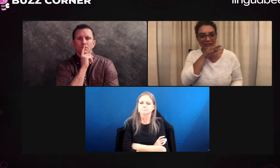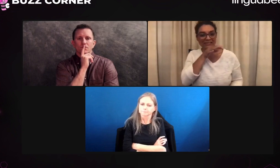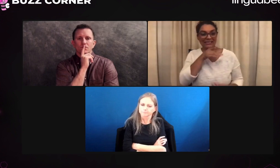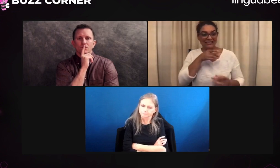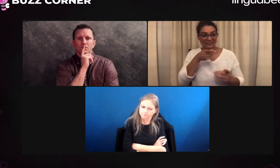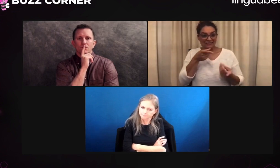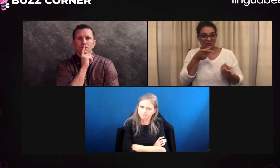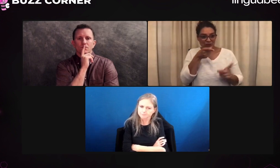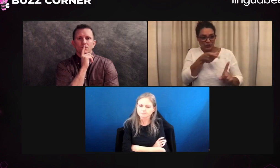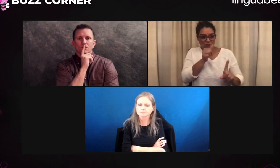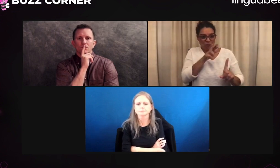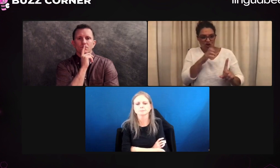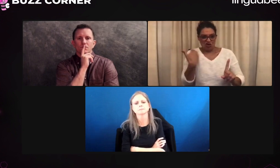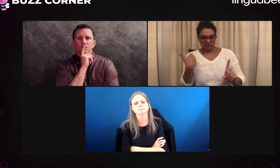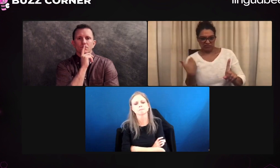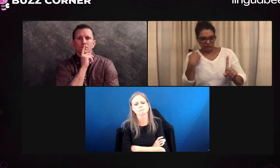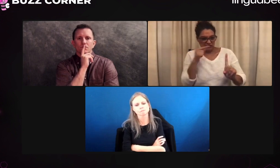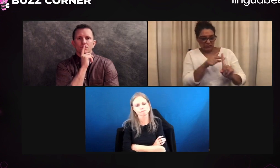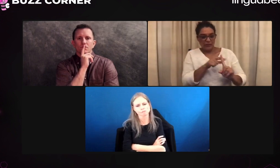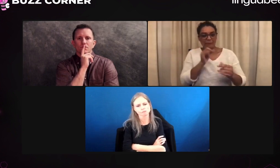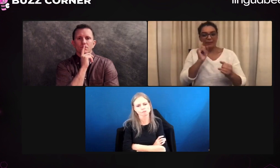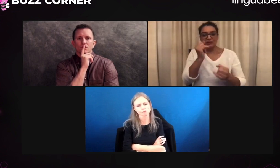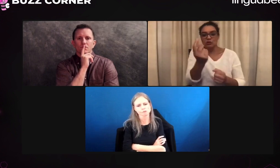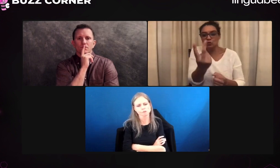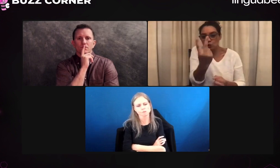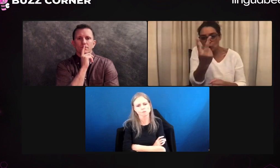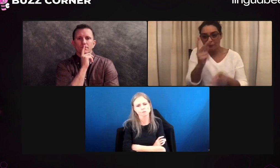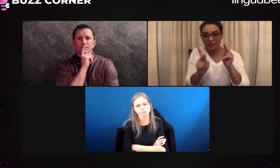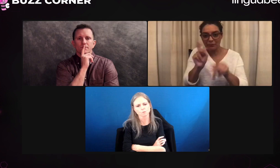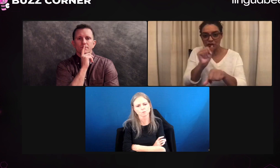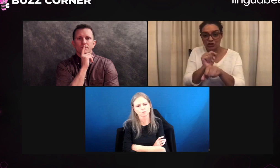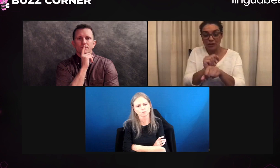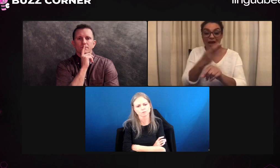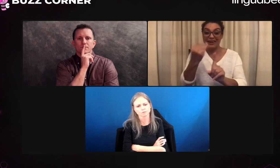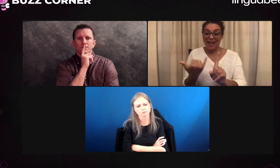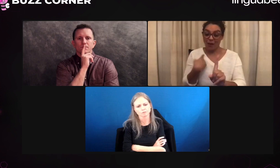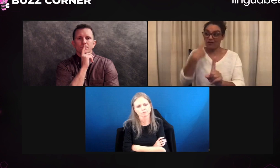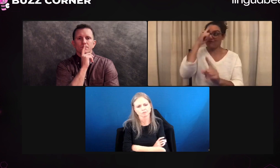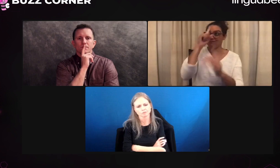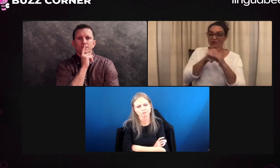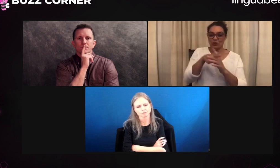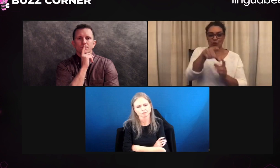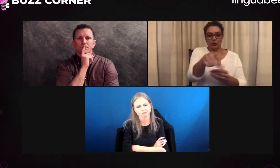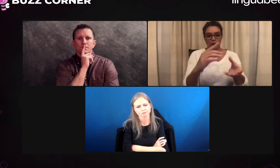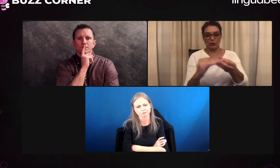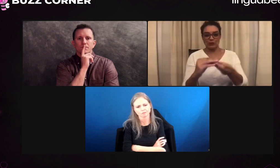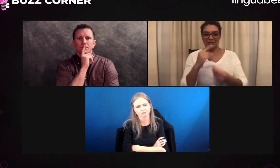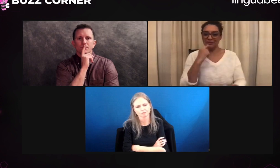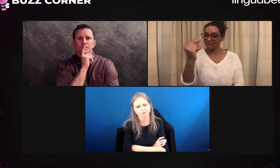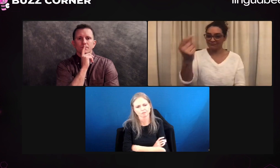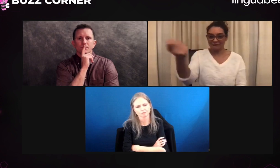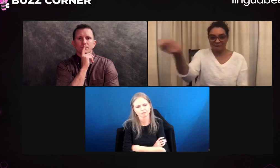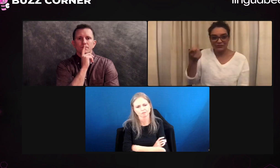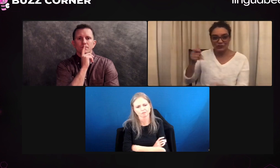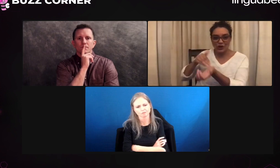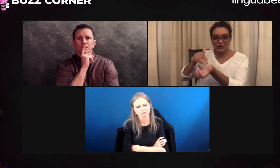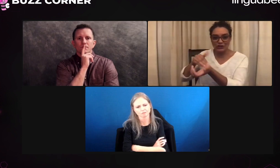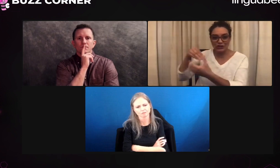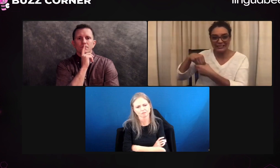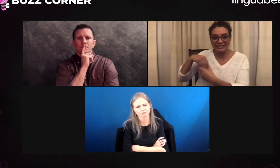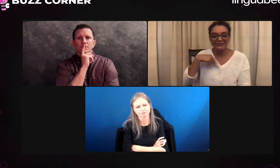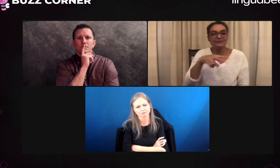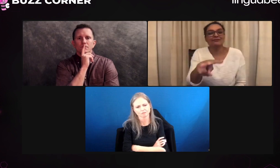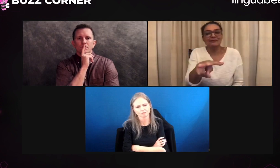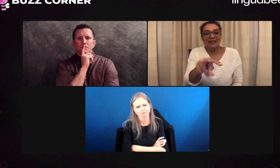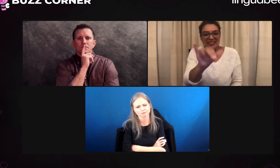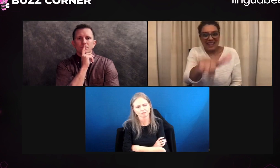and if we're feeling like, oh, the interpreter does not have to advocate for us in any sense, then that's problematic. You know, we have to